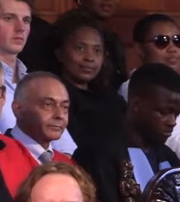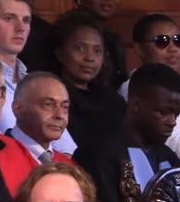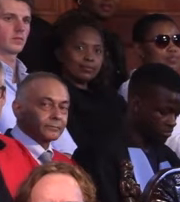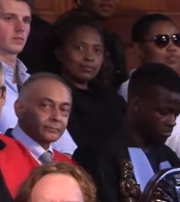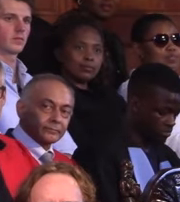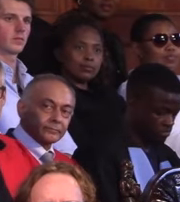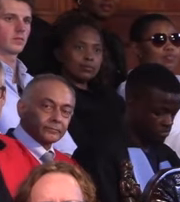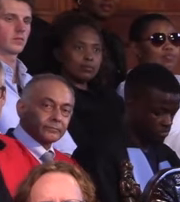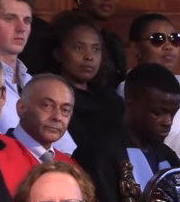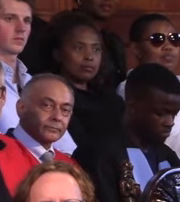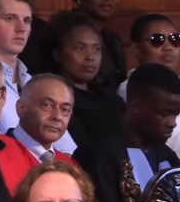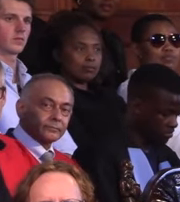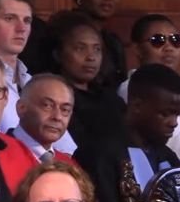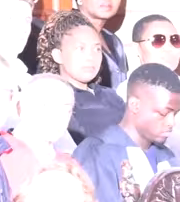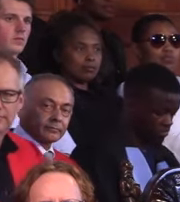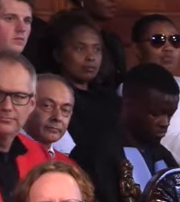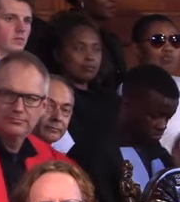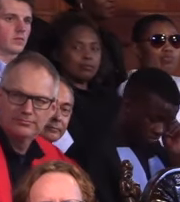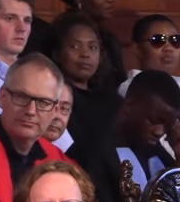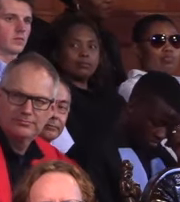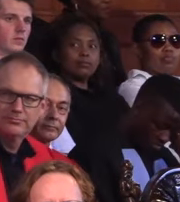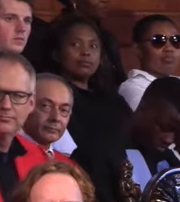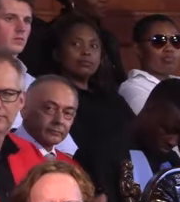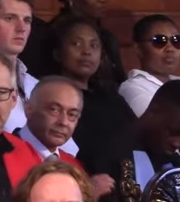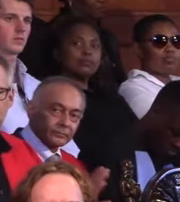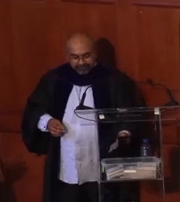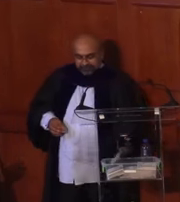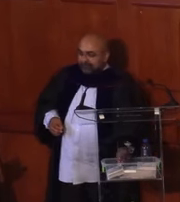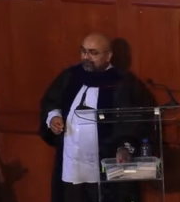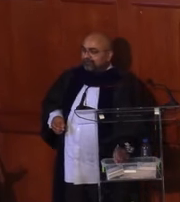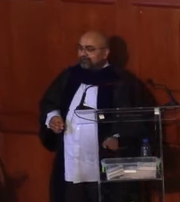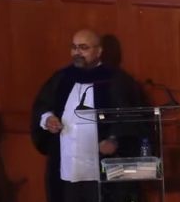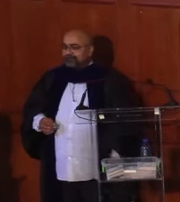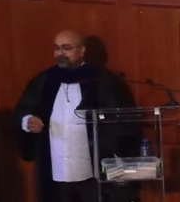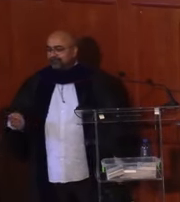For the degree of Bachelor of Science Honours, Claire Helen Roberts.